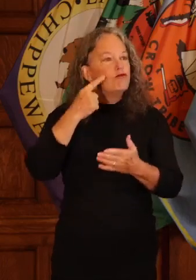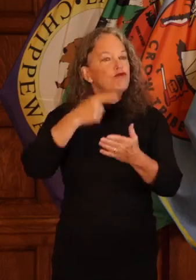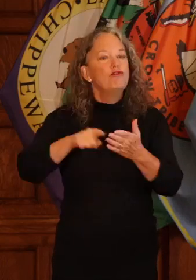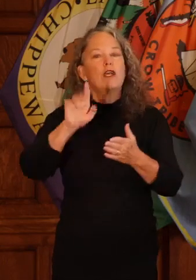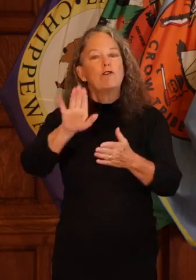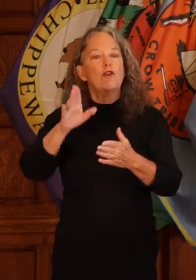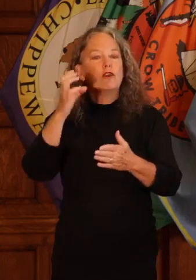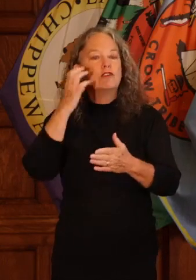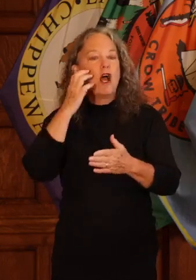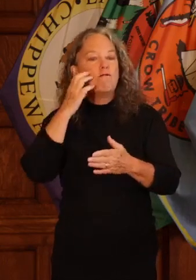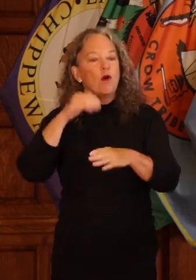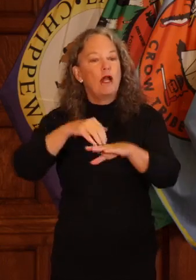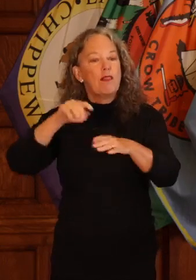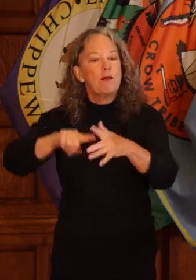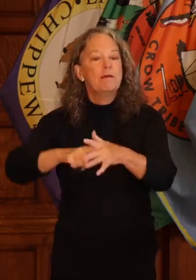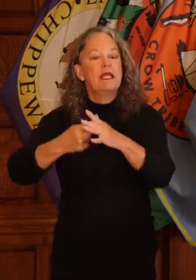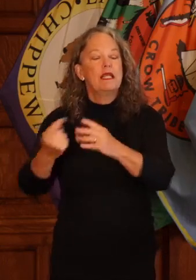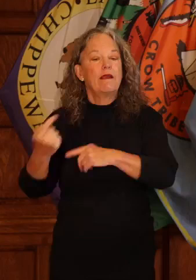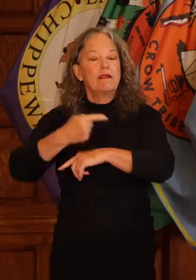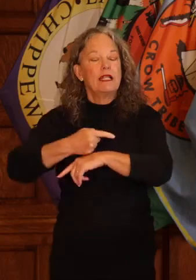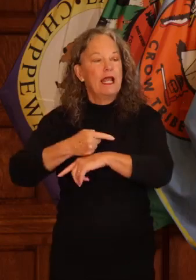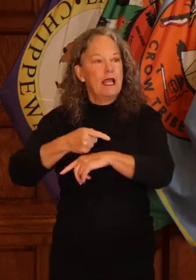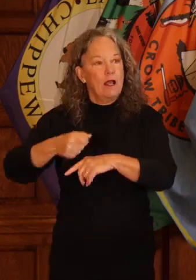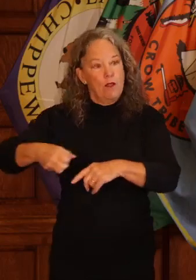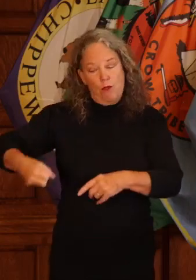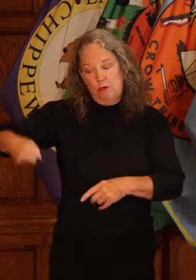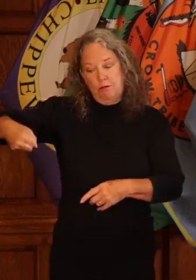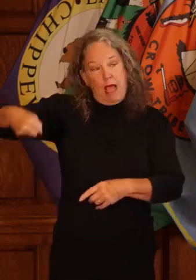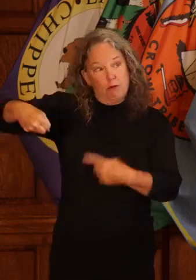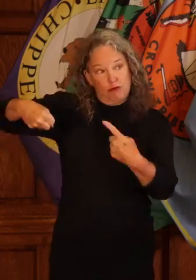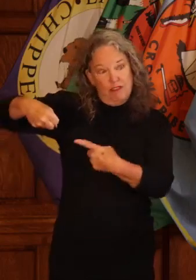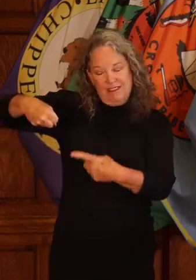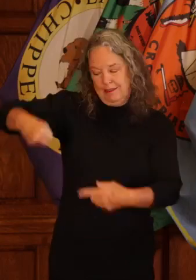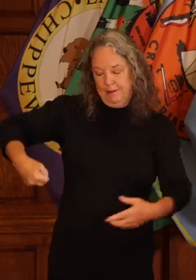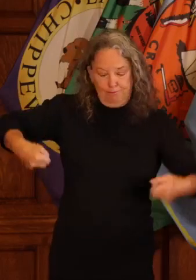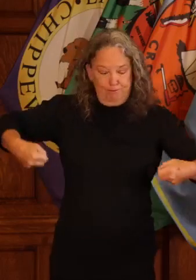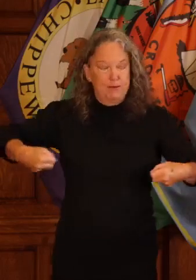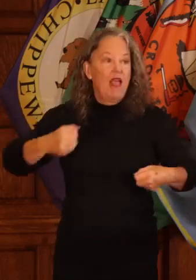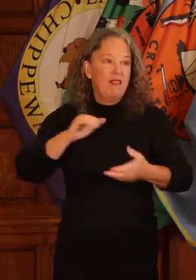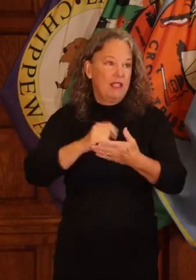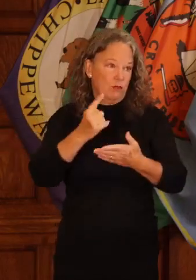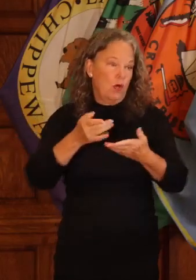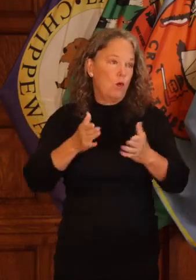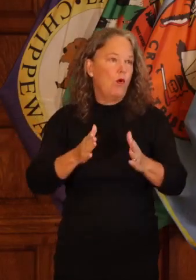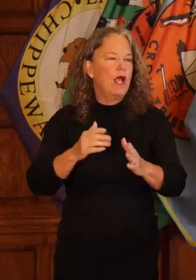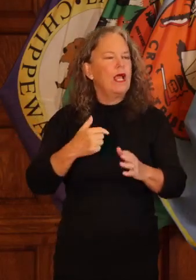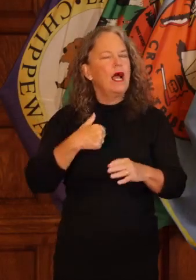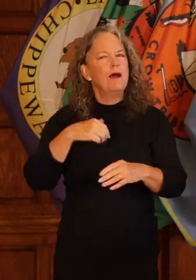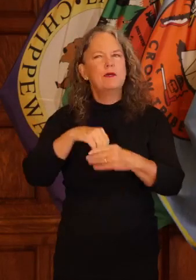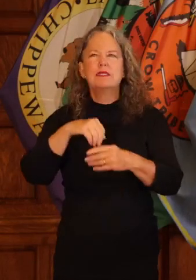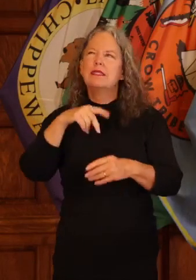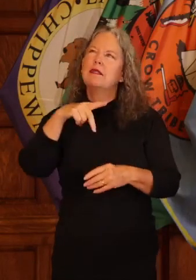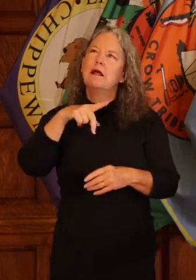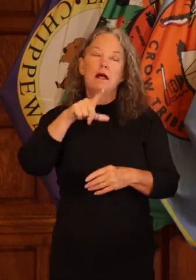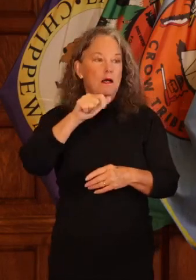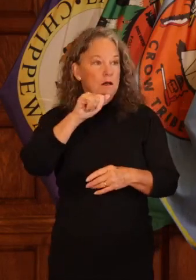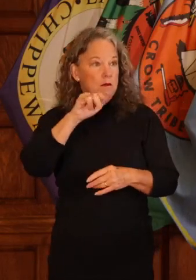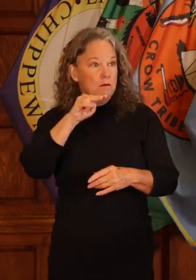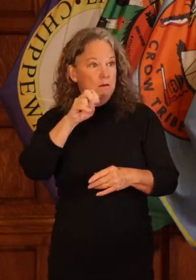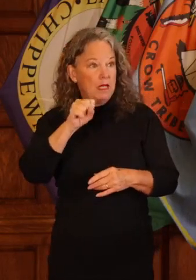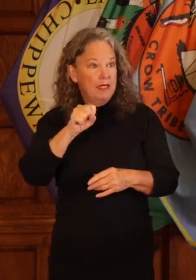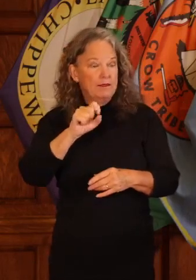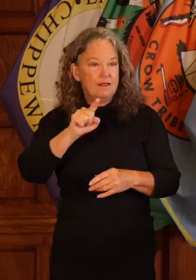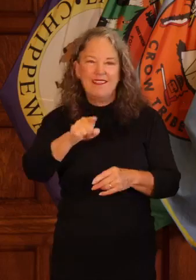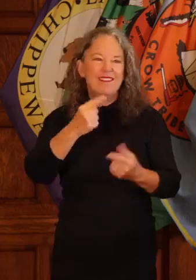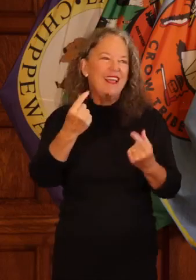the day, and those pouches are one way to do that. I was in another school, I think it was up in Plains. They just said the phone has to stay